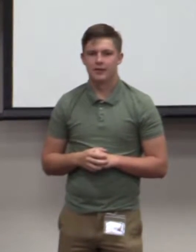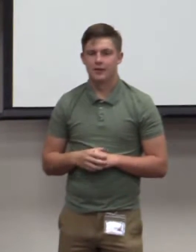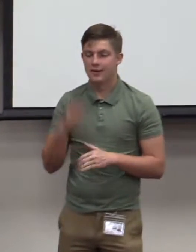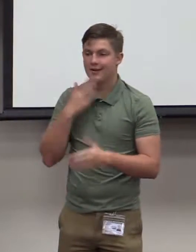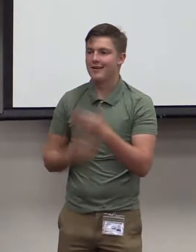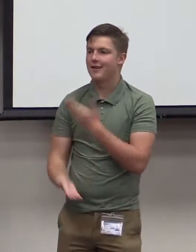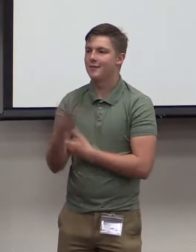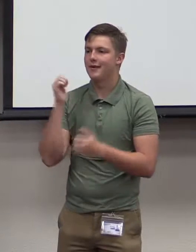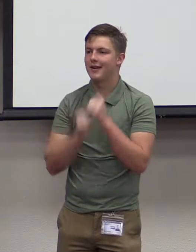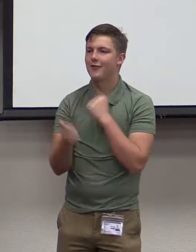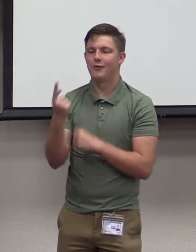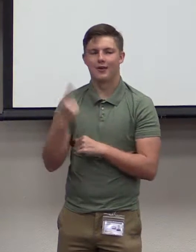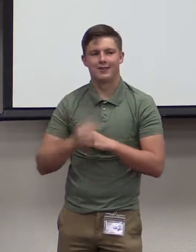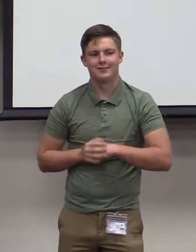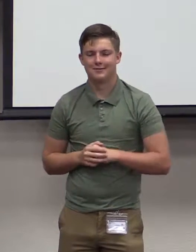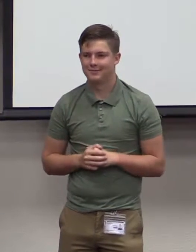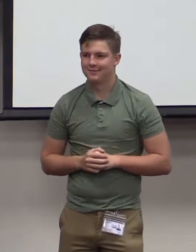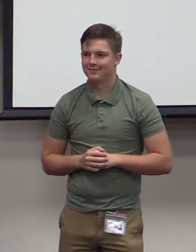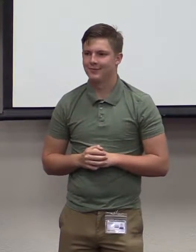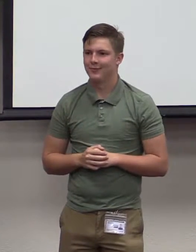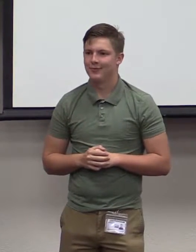Good morning, everyone.